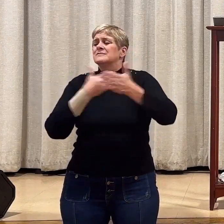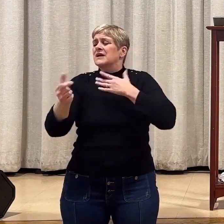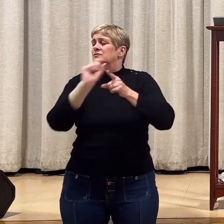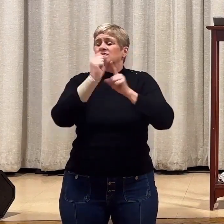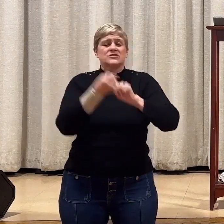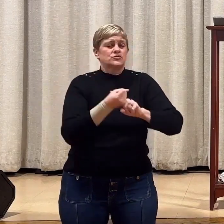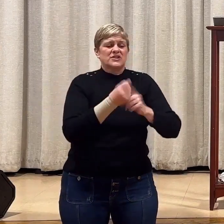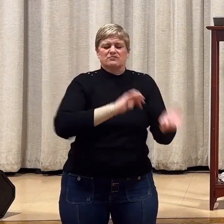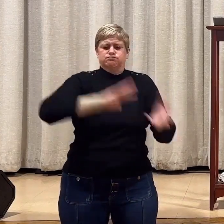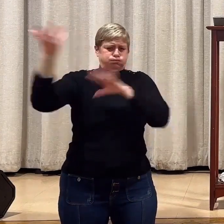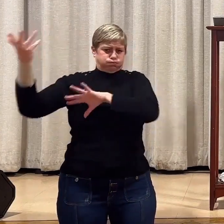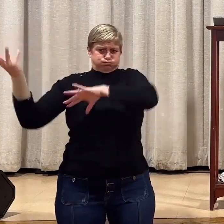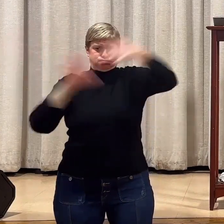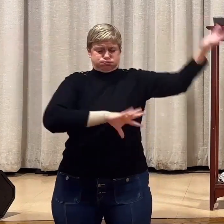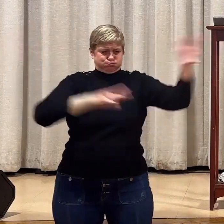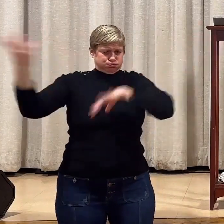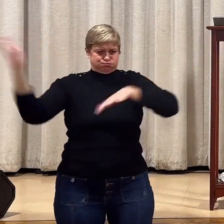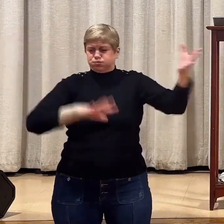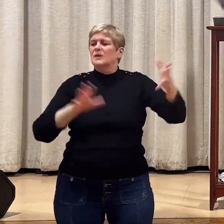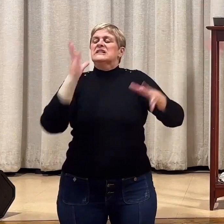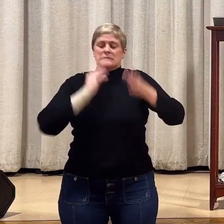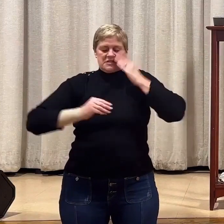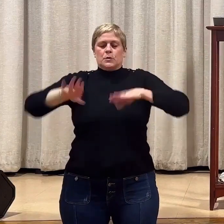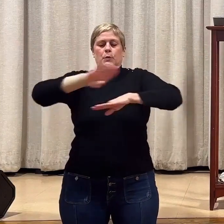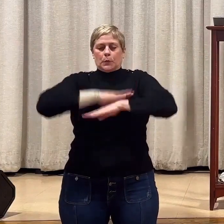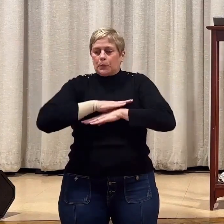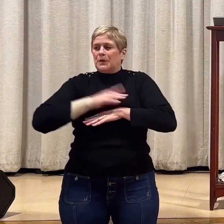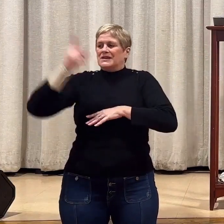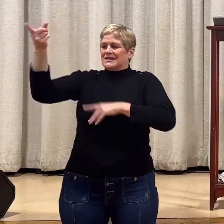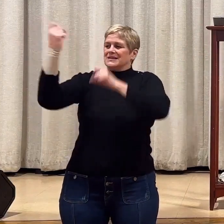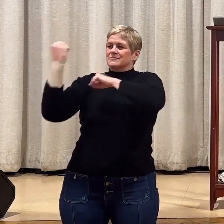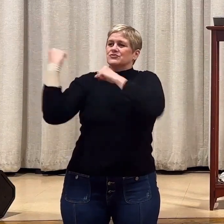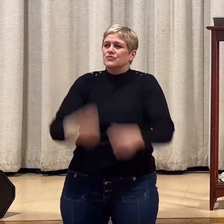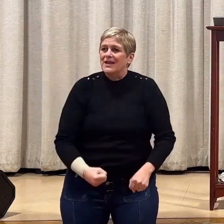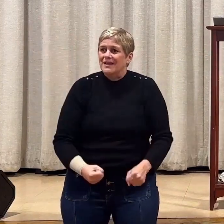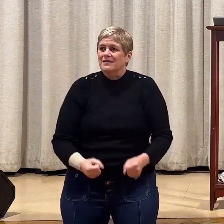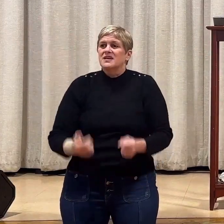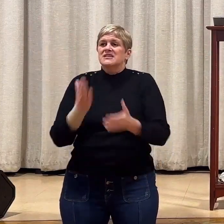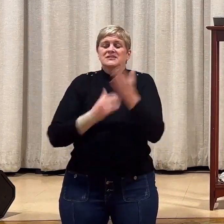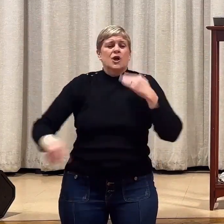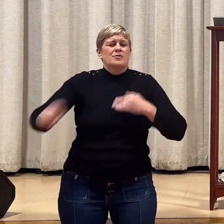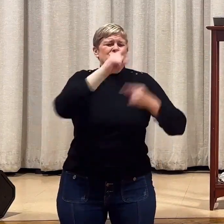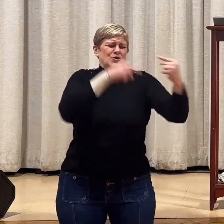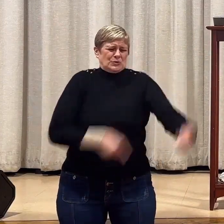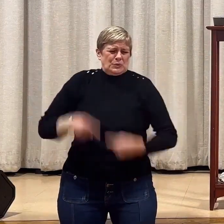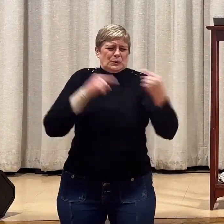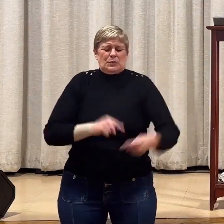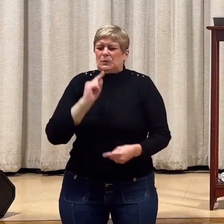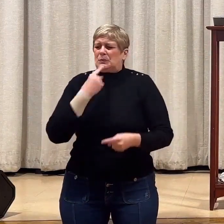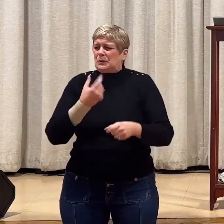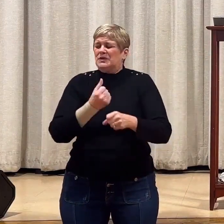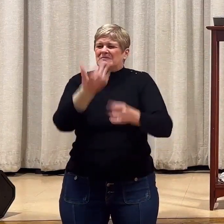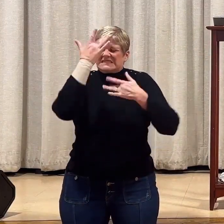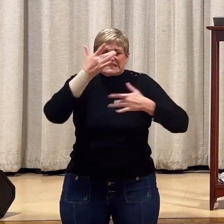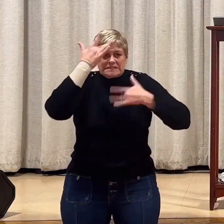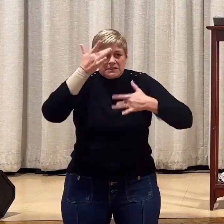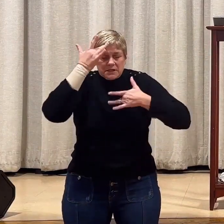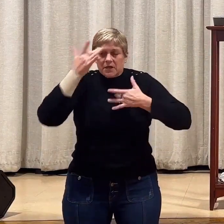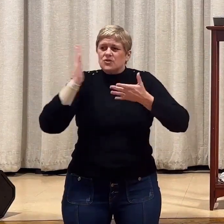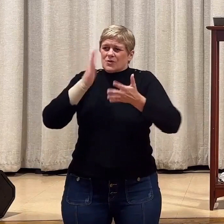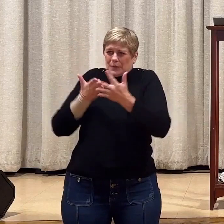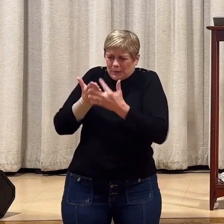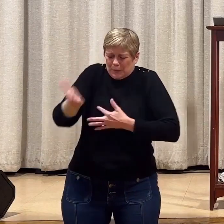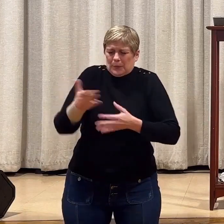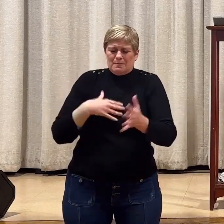what you're going through because Christ strengthens you. Coastal Christian, some of you are going through serious sickness and you're going to get through